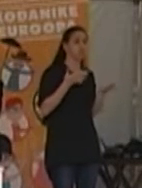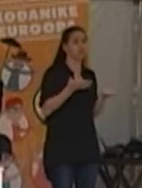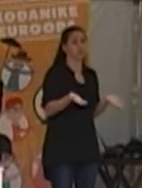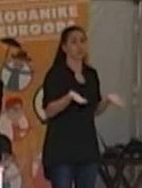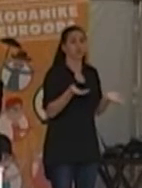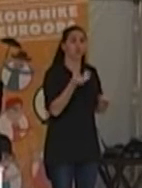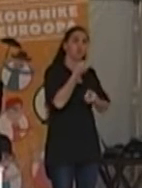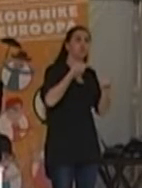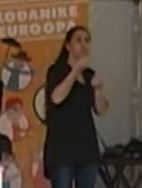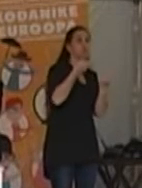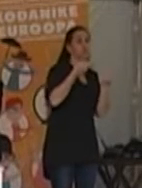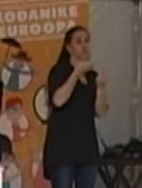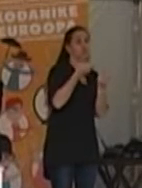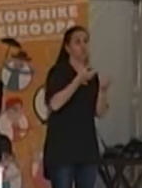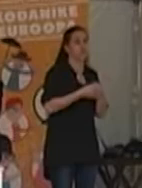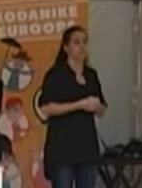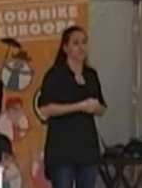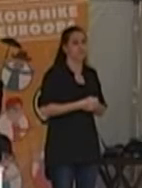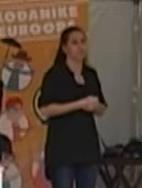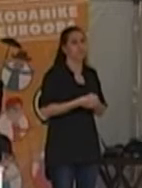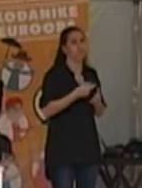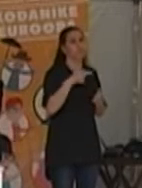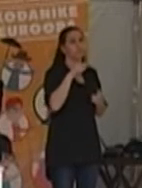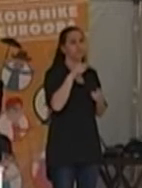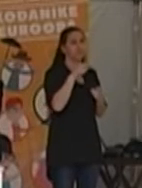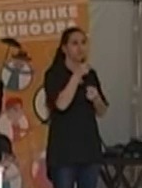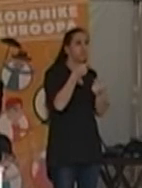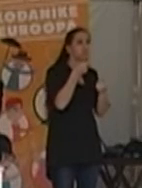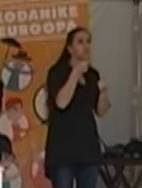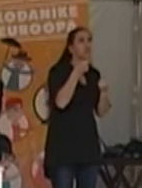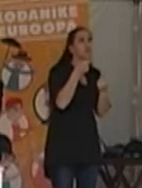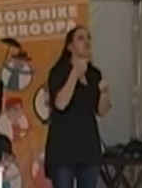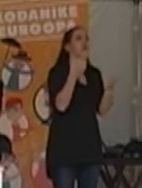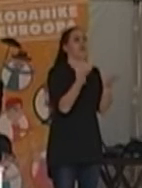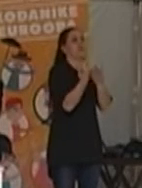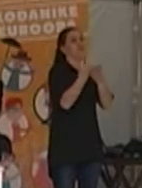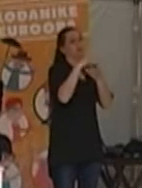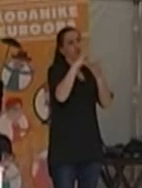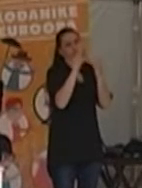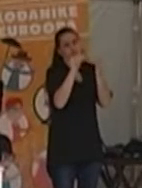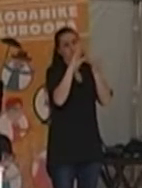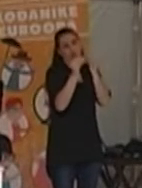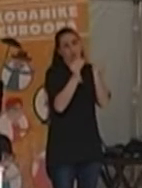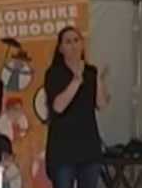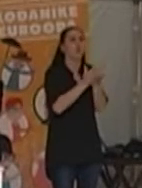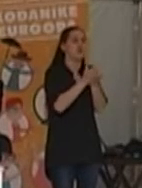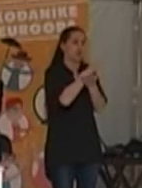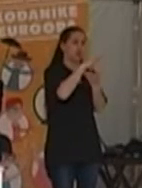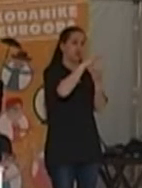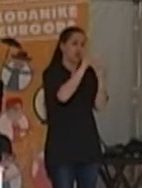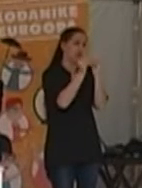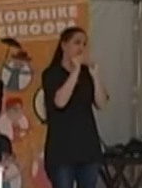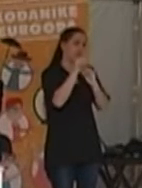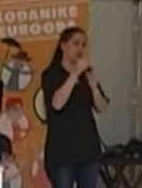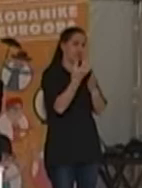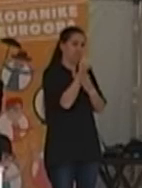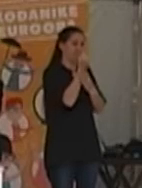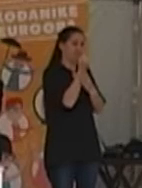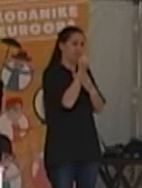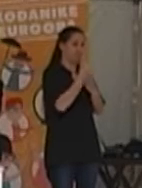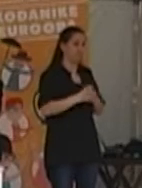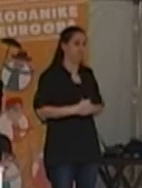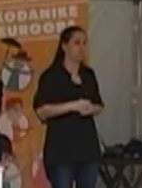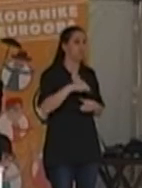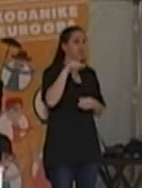And getting to some kind of results, political results, that could be. And